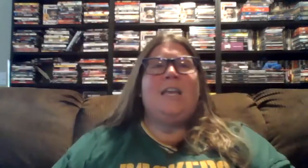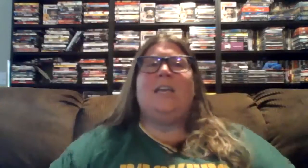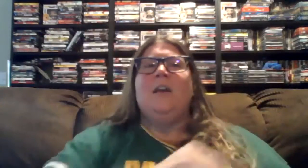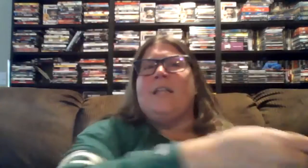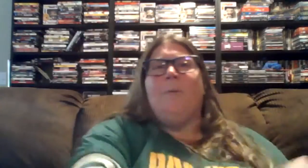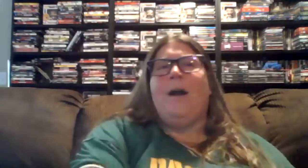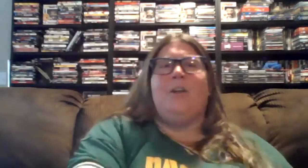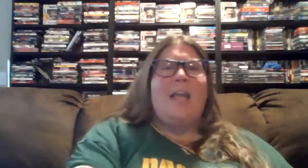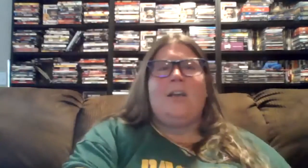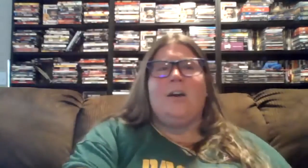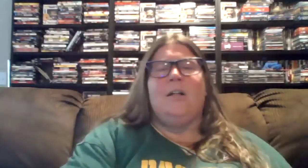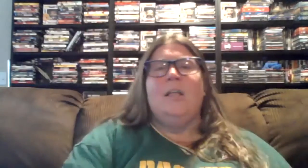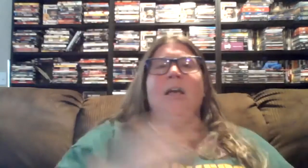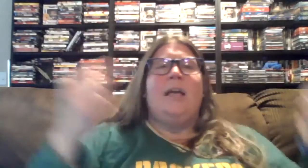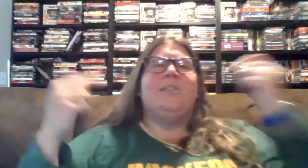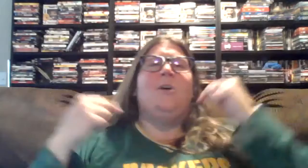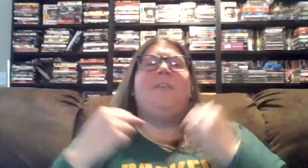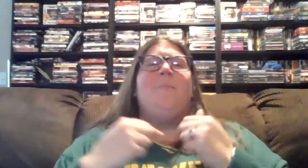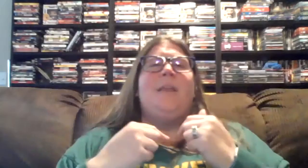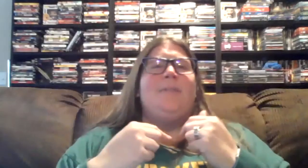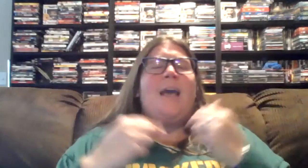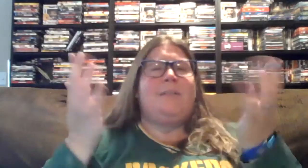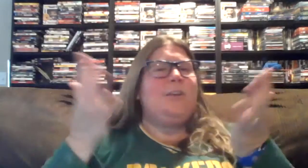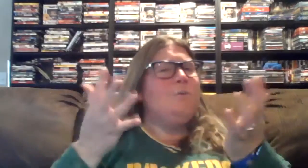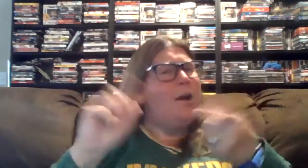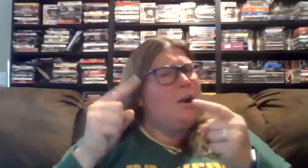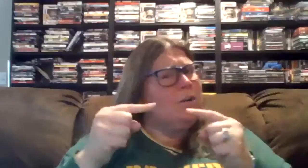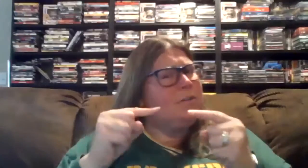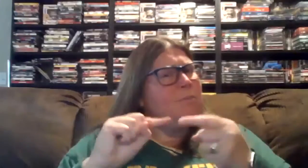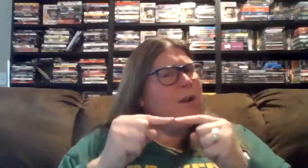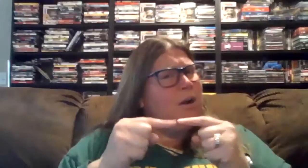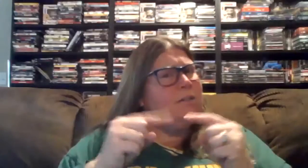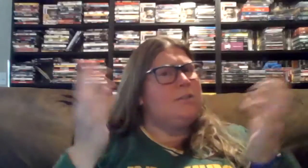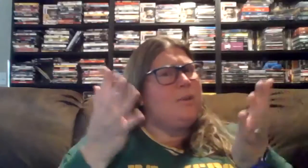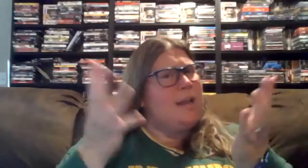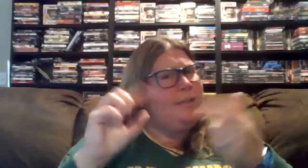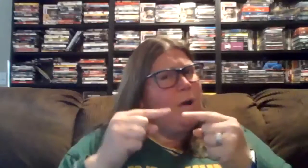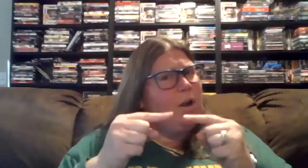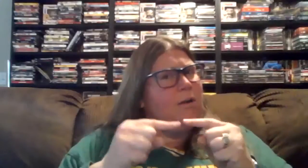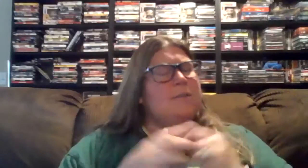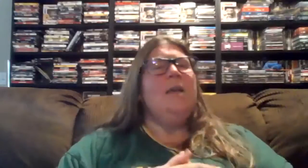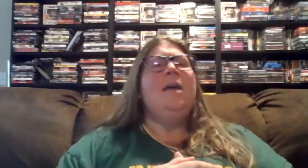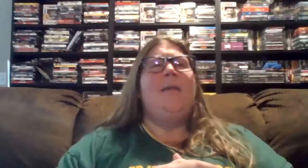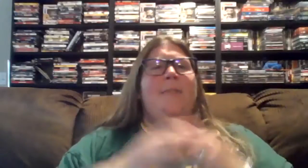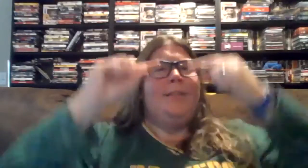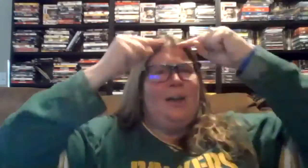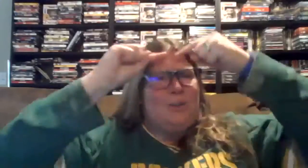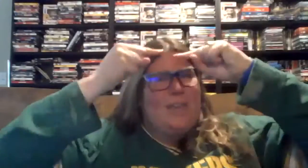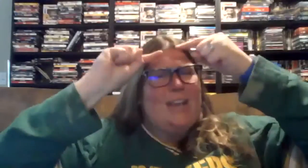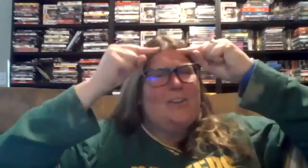knee, down by your ankle. And so if somebody was asking you what hurts, you can ask them what hurts. And then they'll tell you here